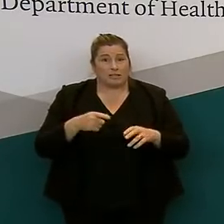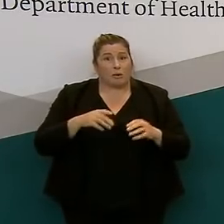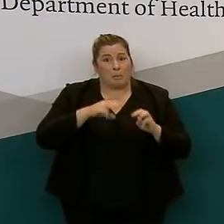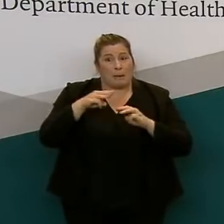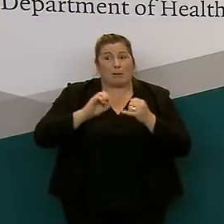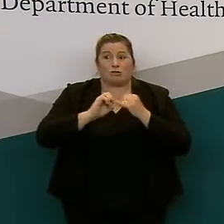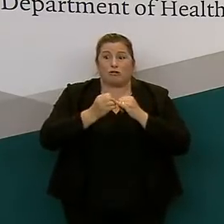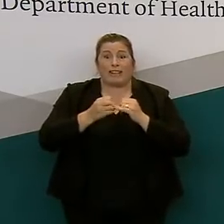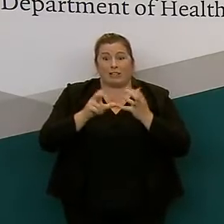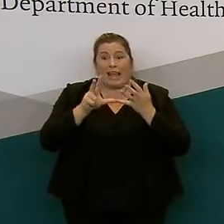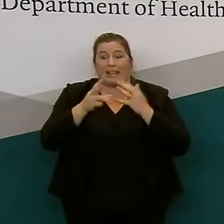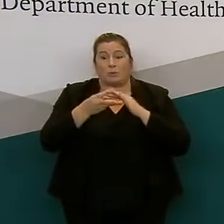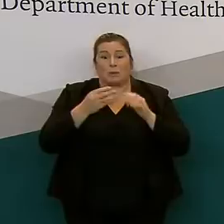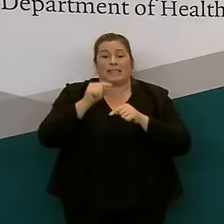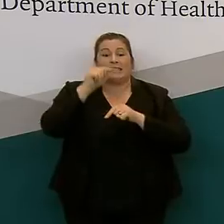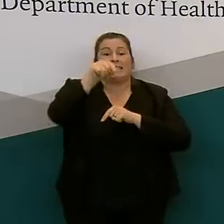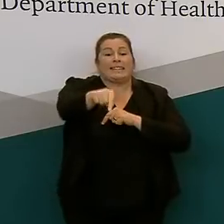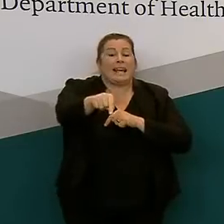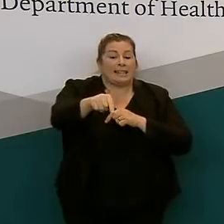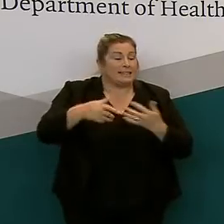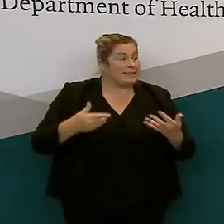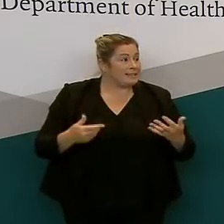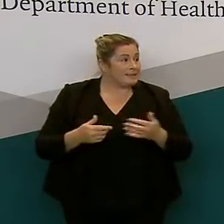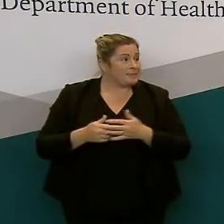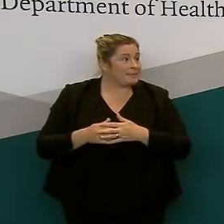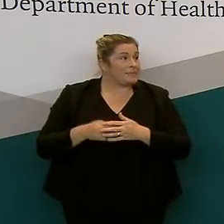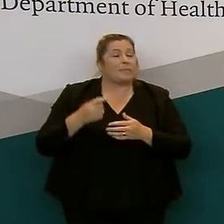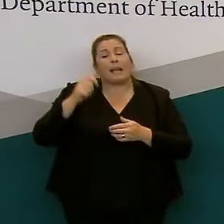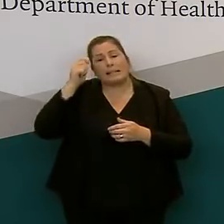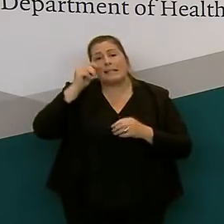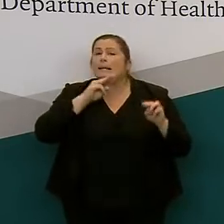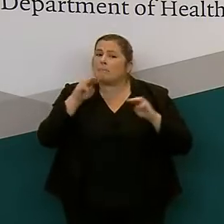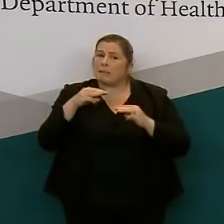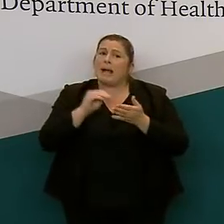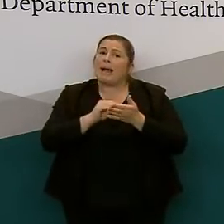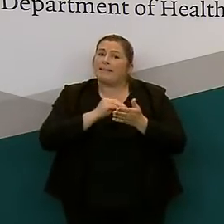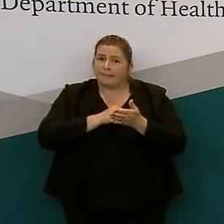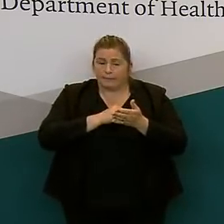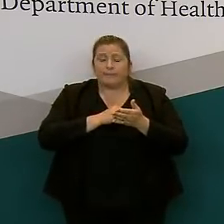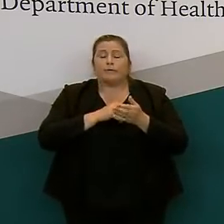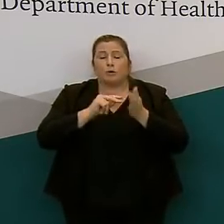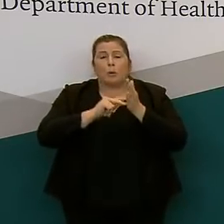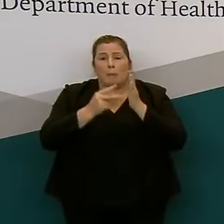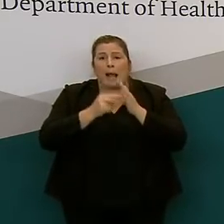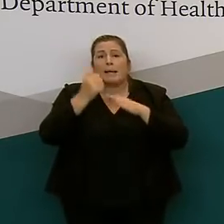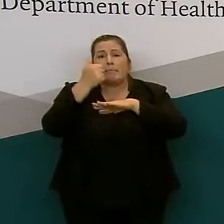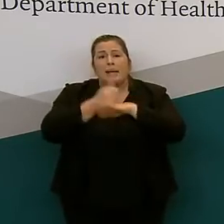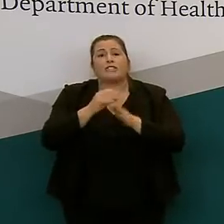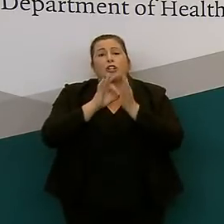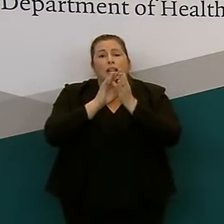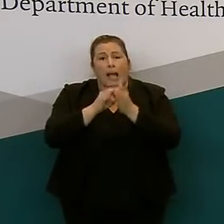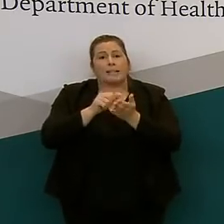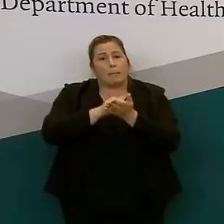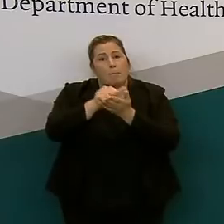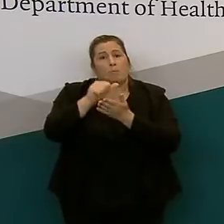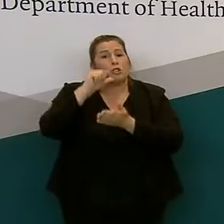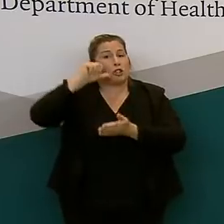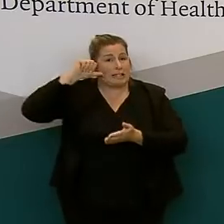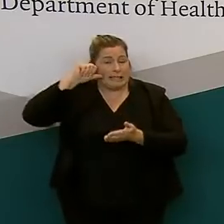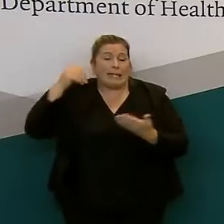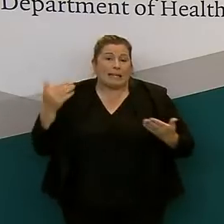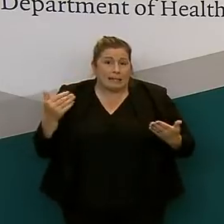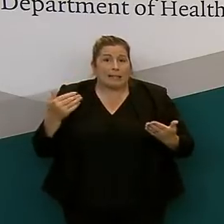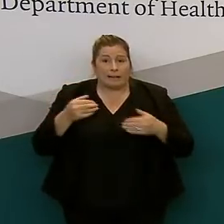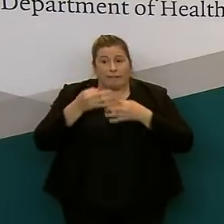plan for something that's 8 weeks ahead? I think people have to plan on the basis of the guidance that was published yesterday. We